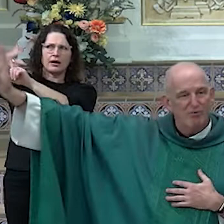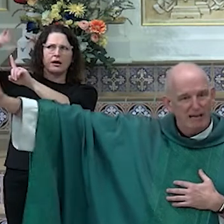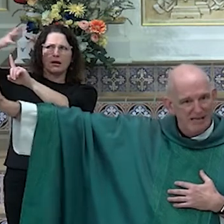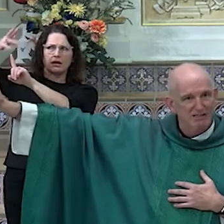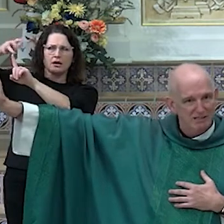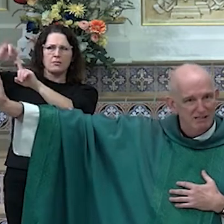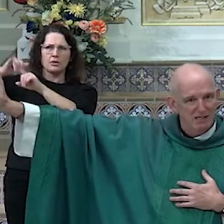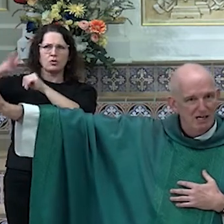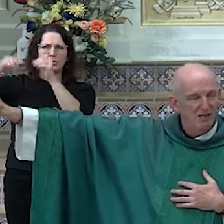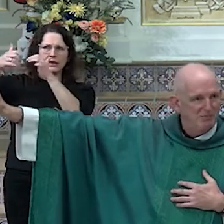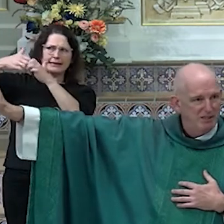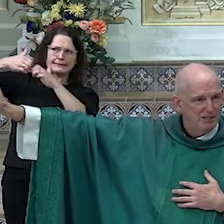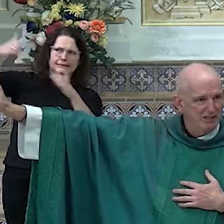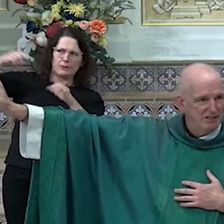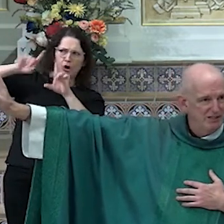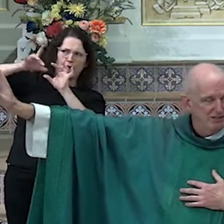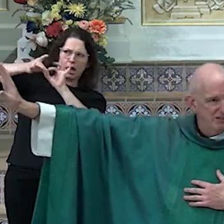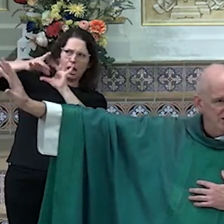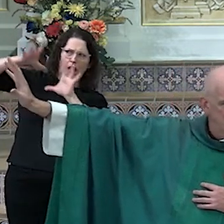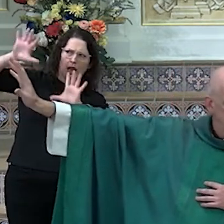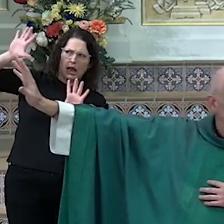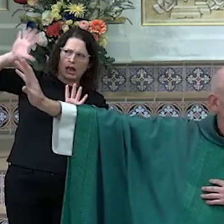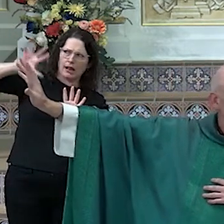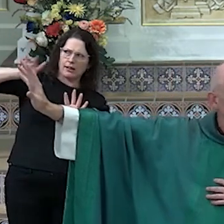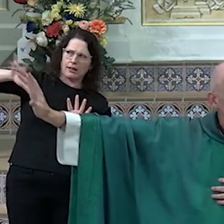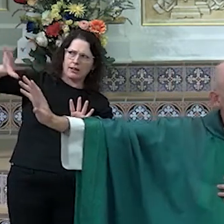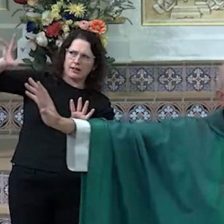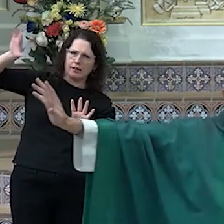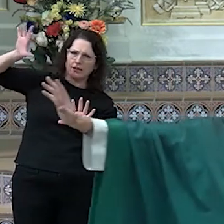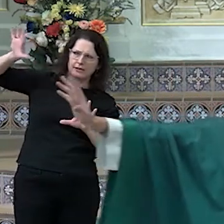of me that ran up to this hill.